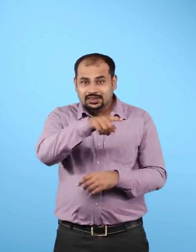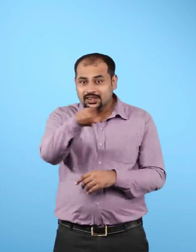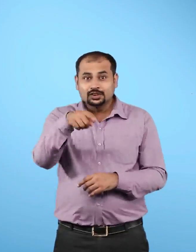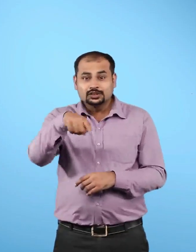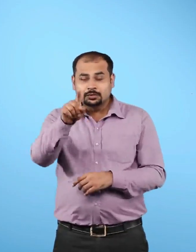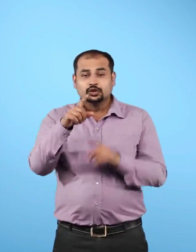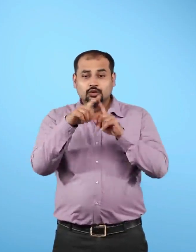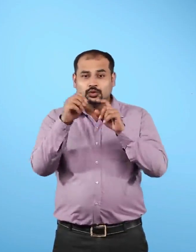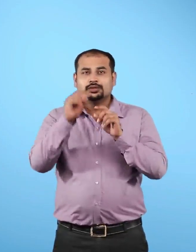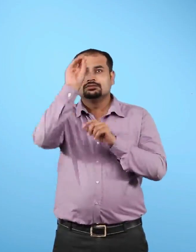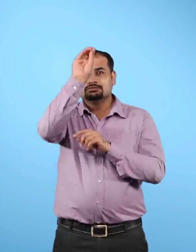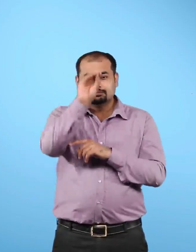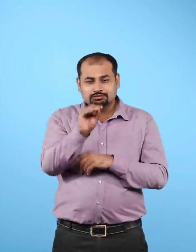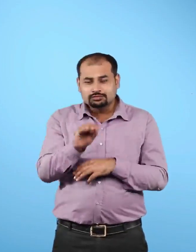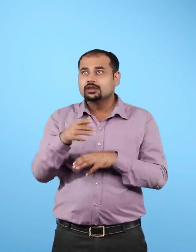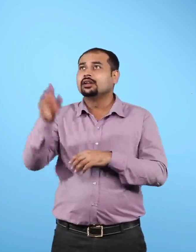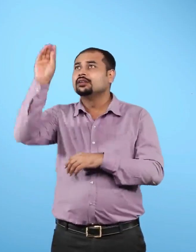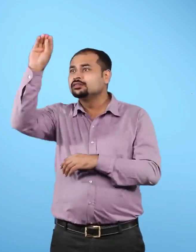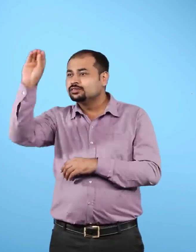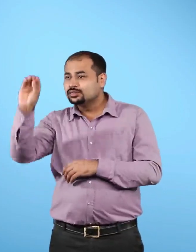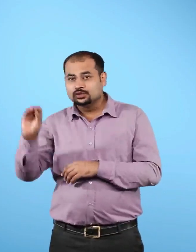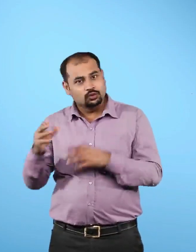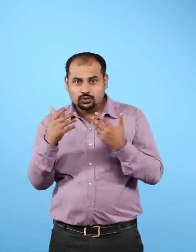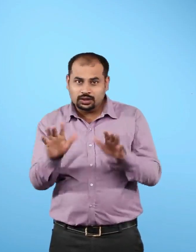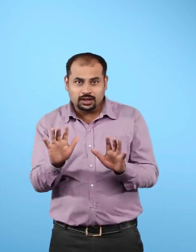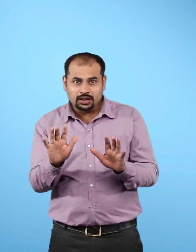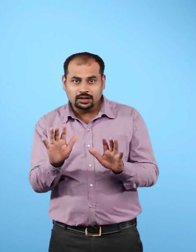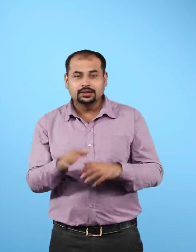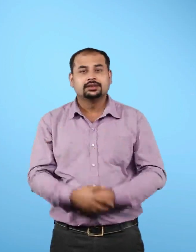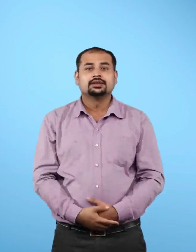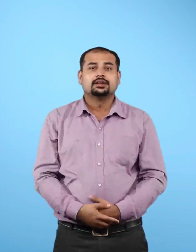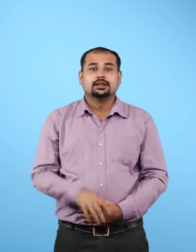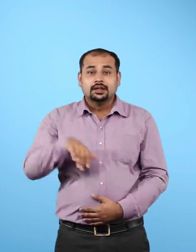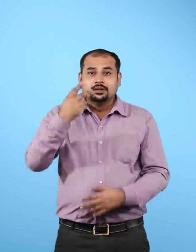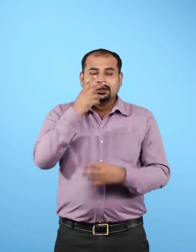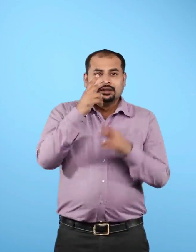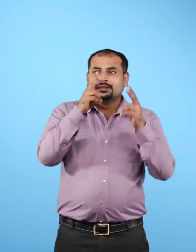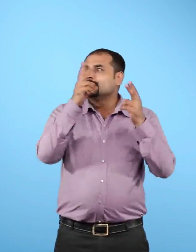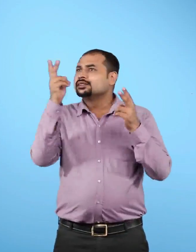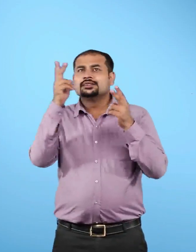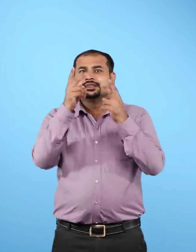Fill up the table with your best guesses and the real accurate measurements later on.